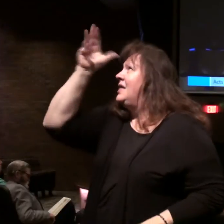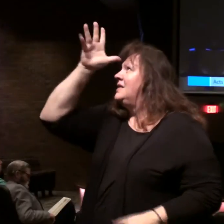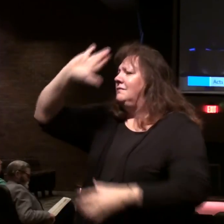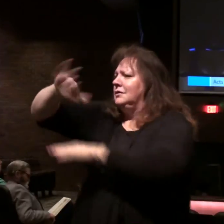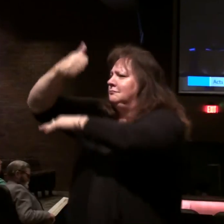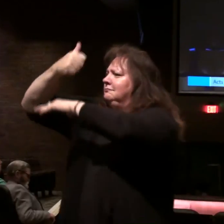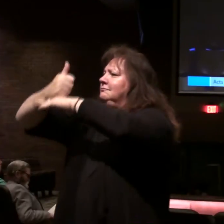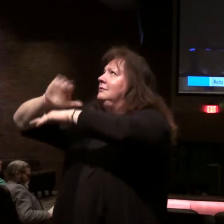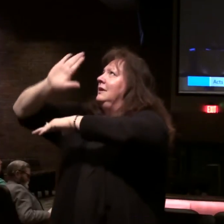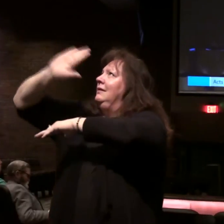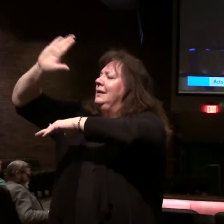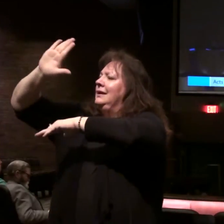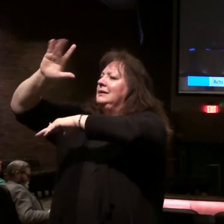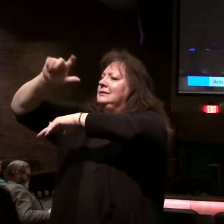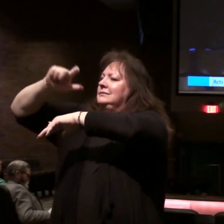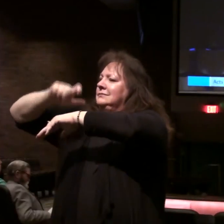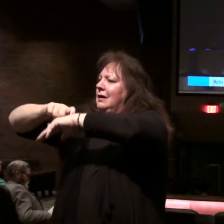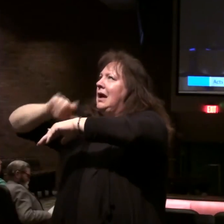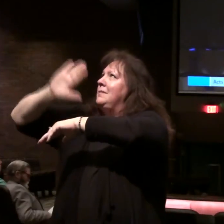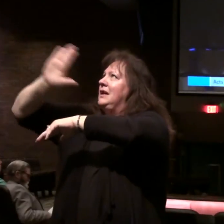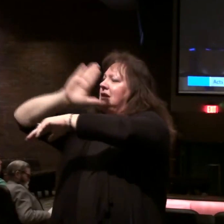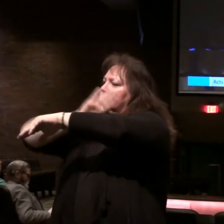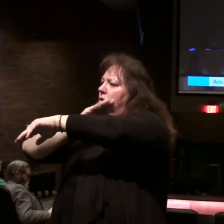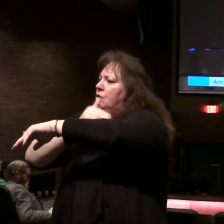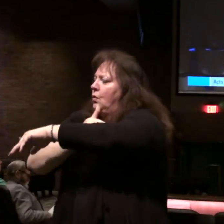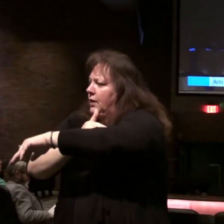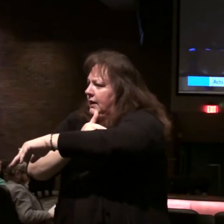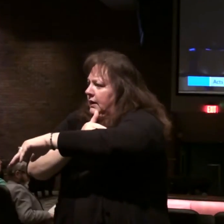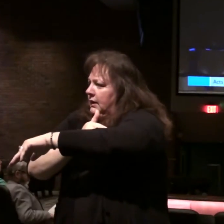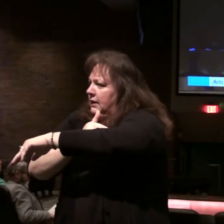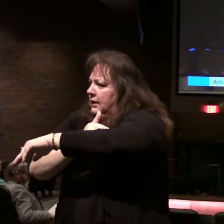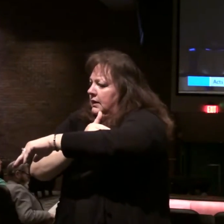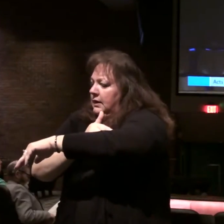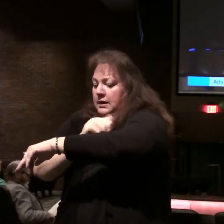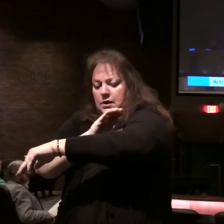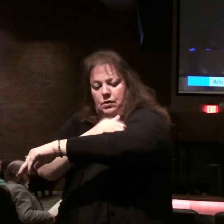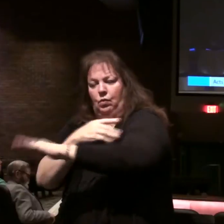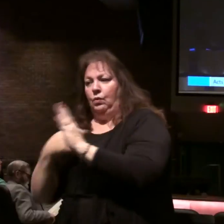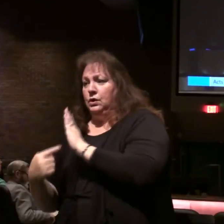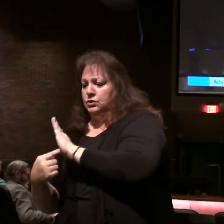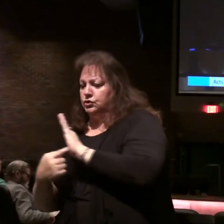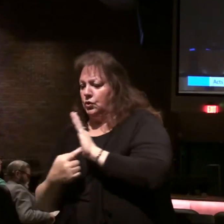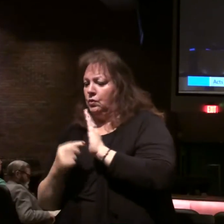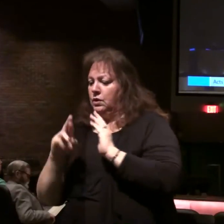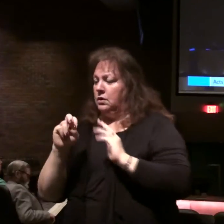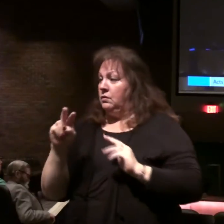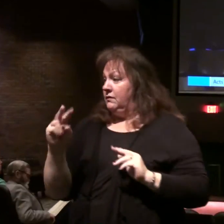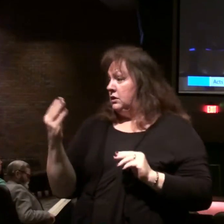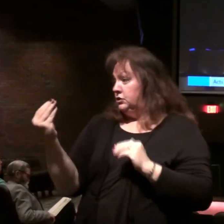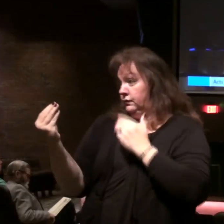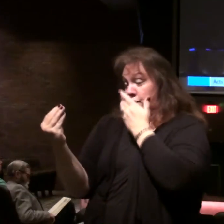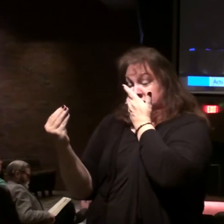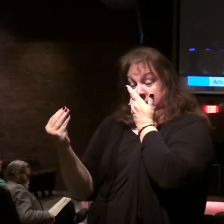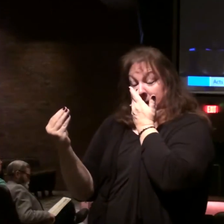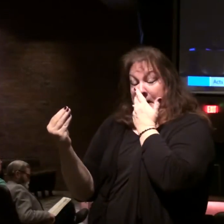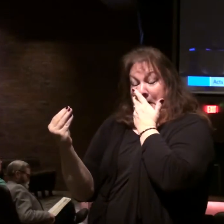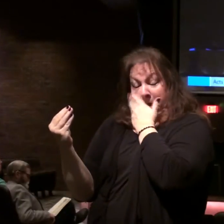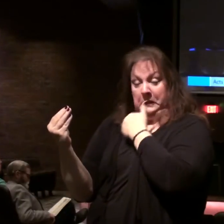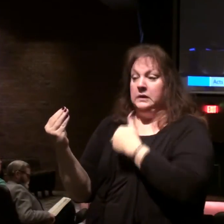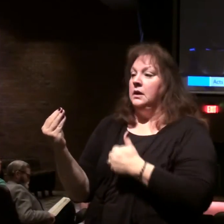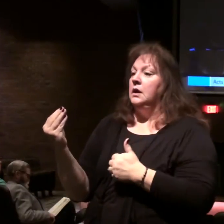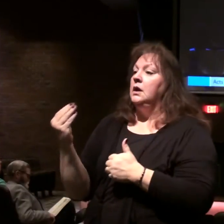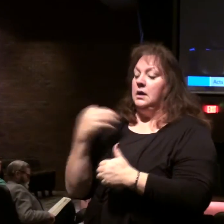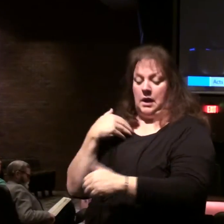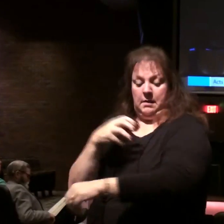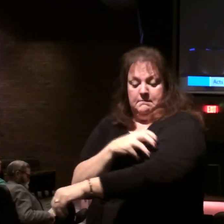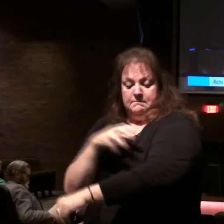fixed this by his own authority. We'll see that authority demonstrated in chapter 14 in a moment. You'll see you